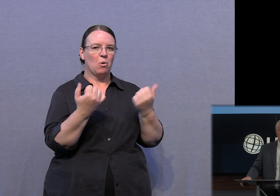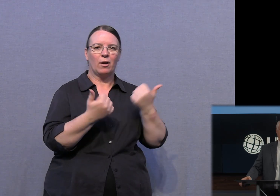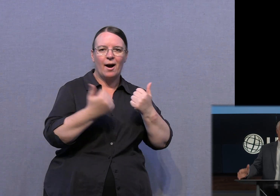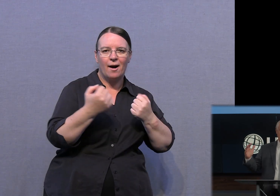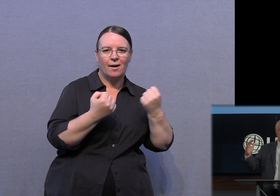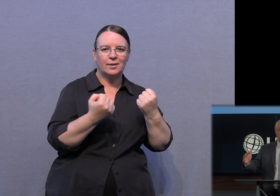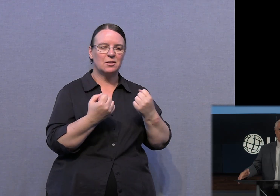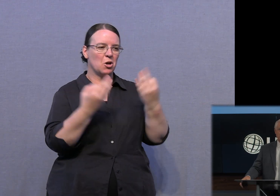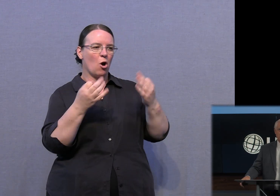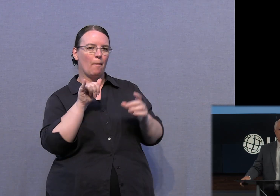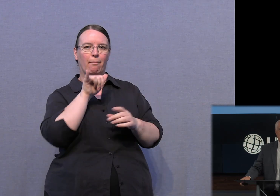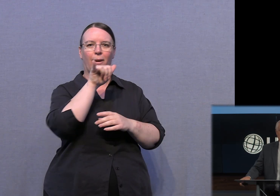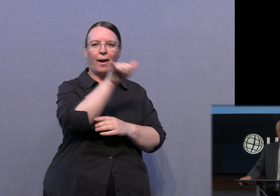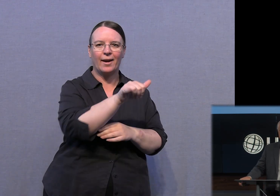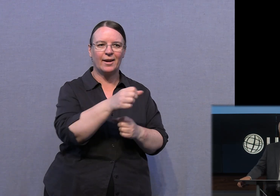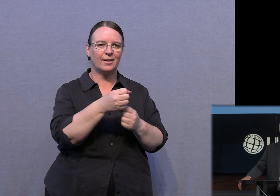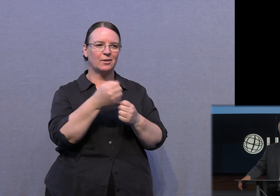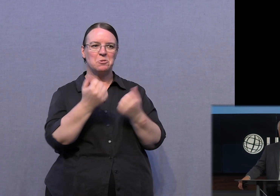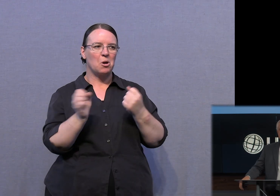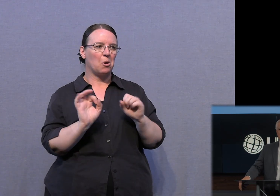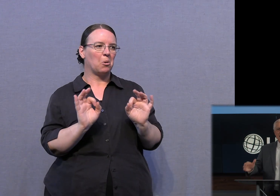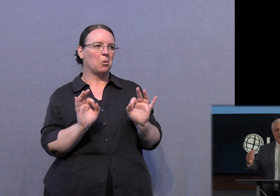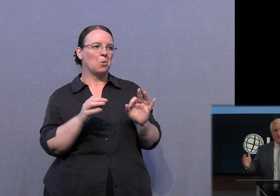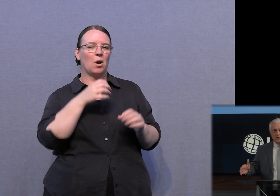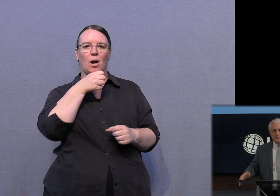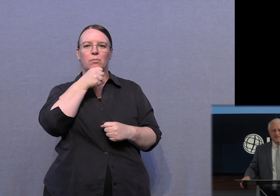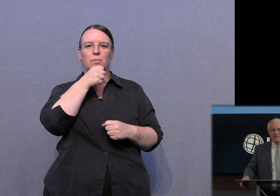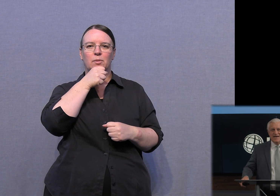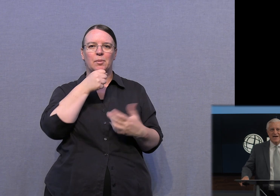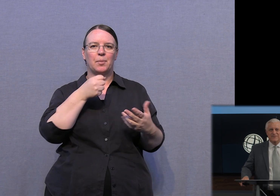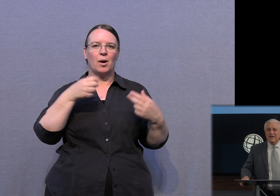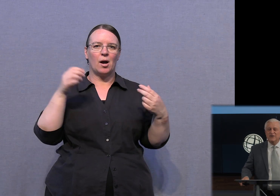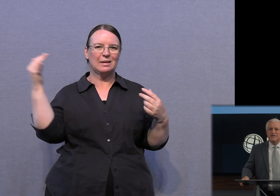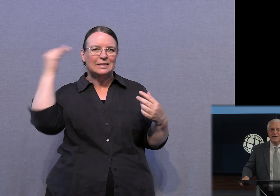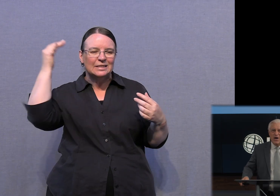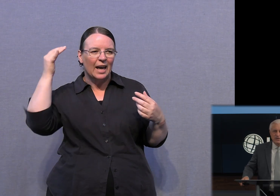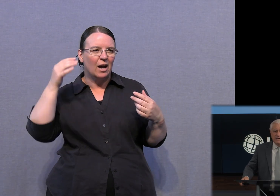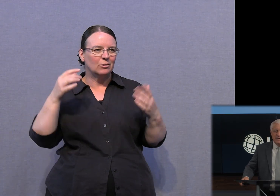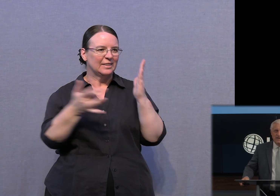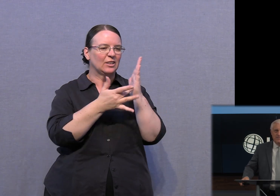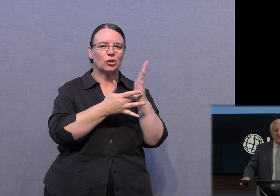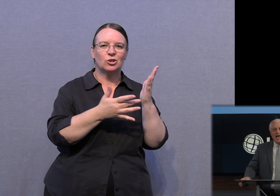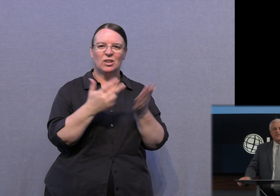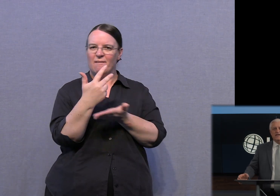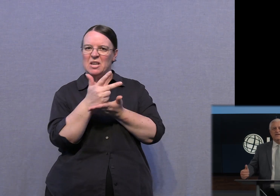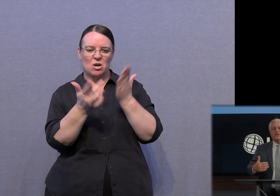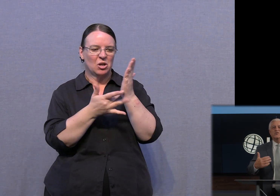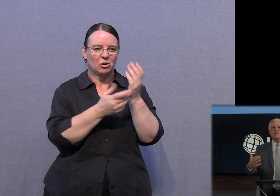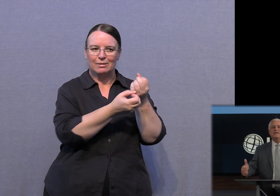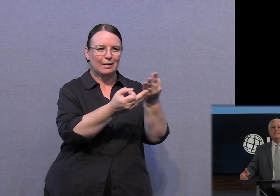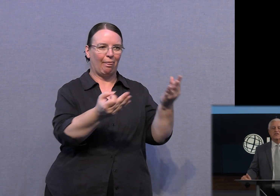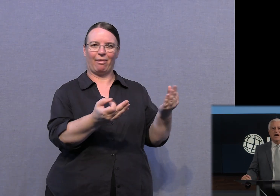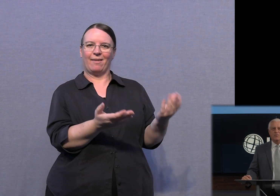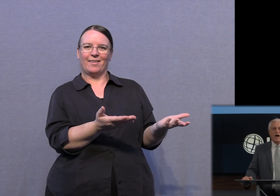They didn't have public church buildings. They didn't have the microphone. They didn't have video technology. But as each of